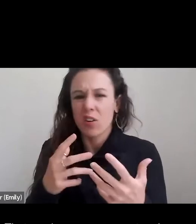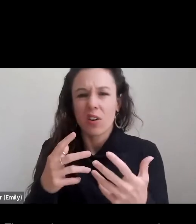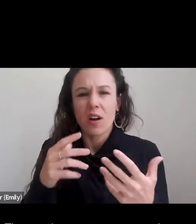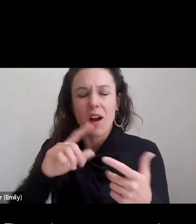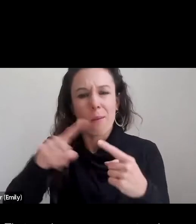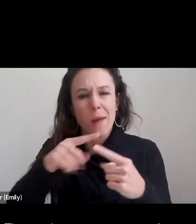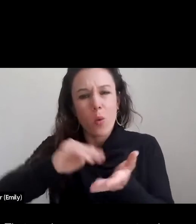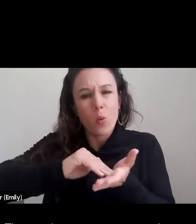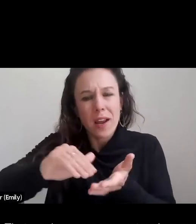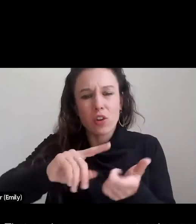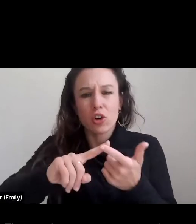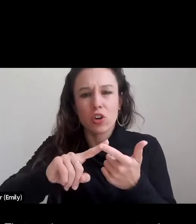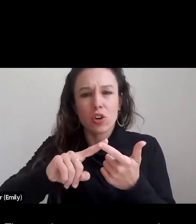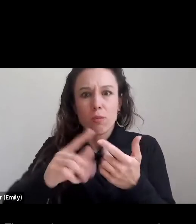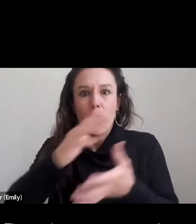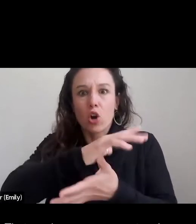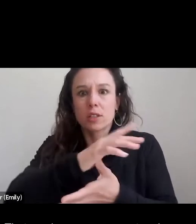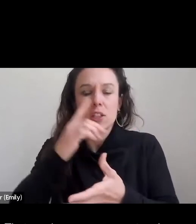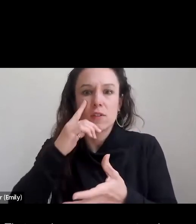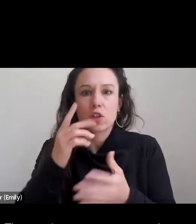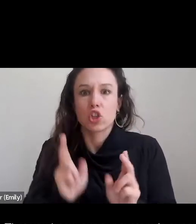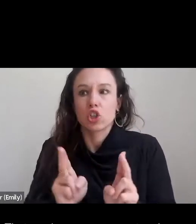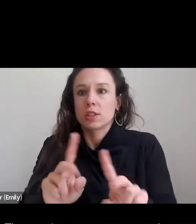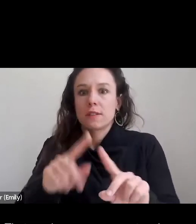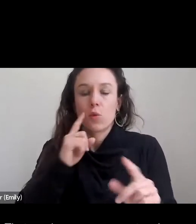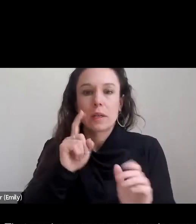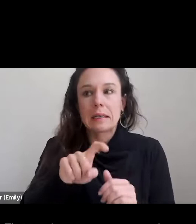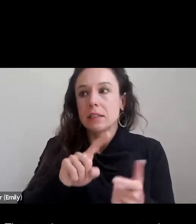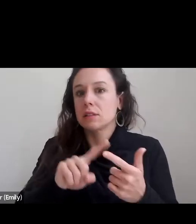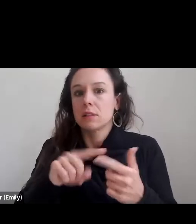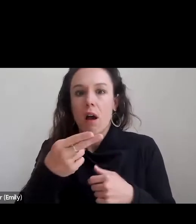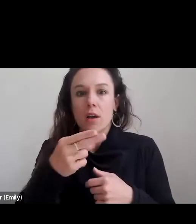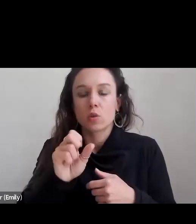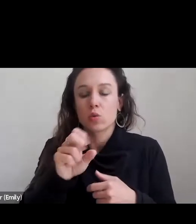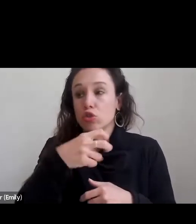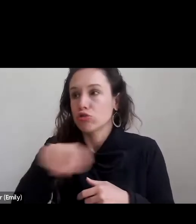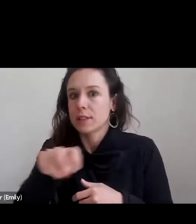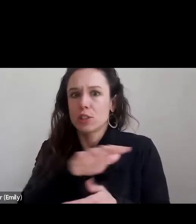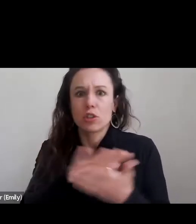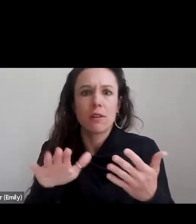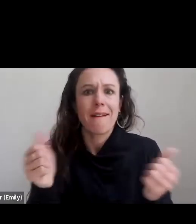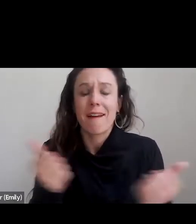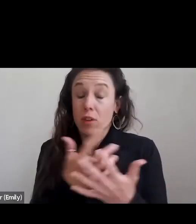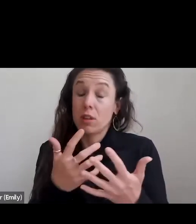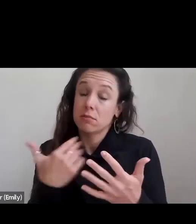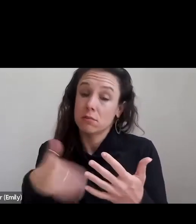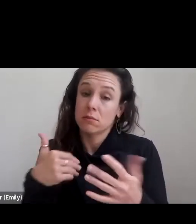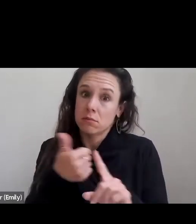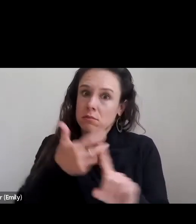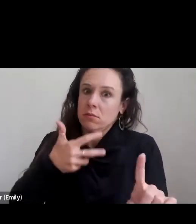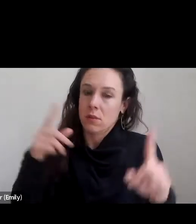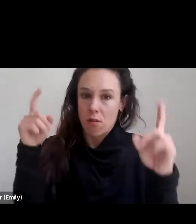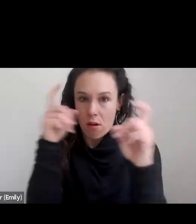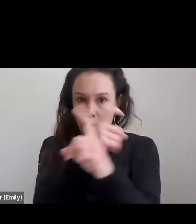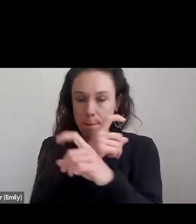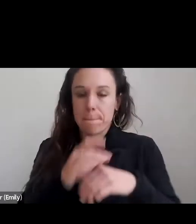the prioritization of urgency of needs and high school transition, all these things that are very complicated. We